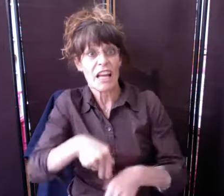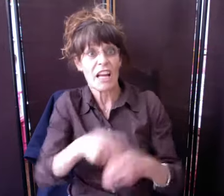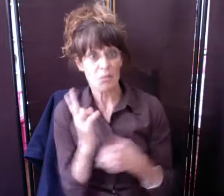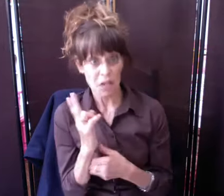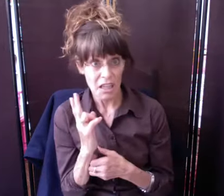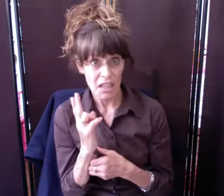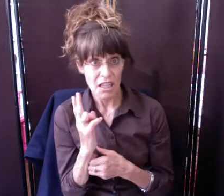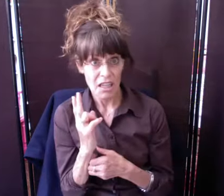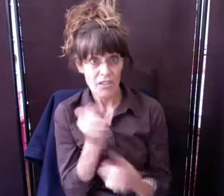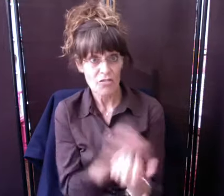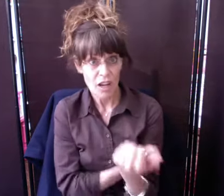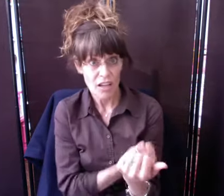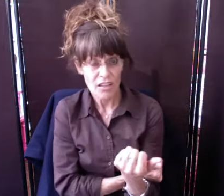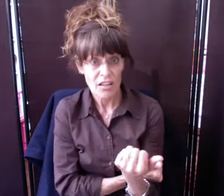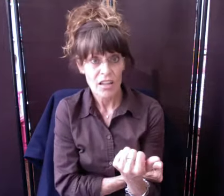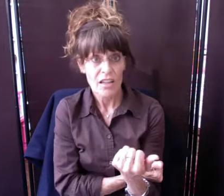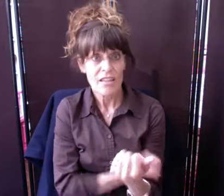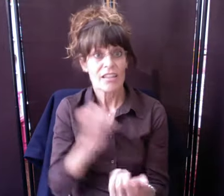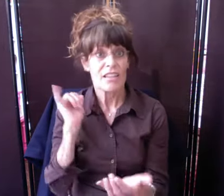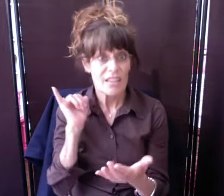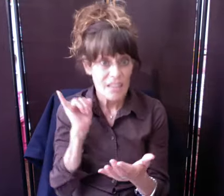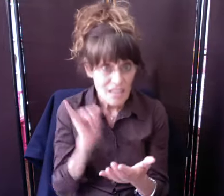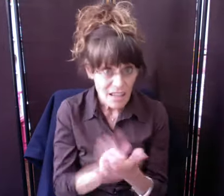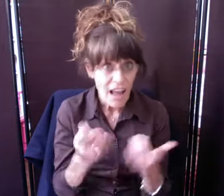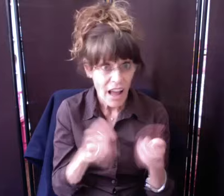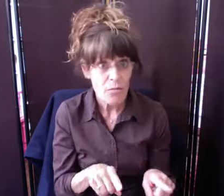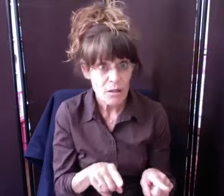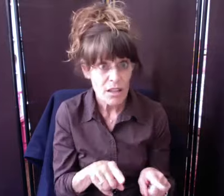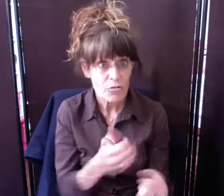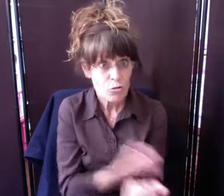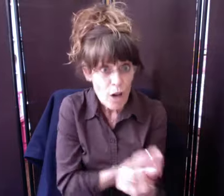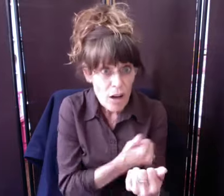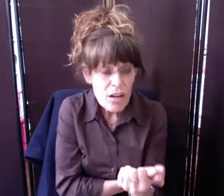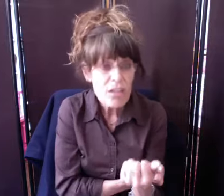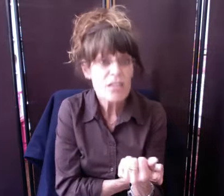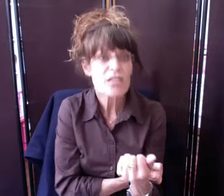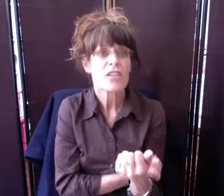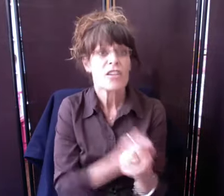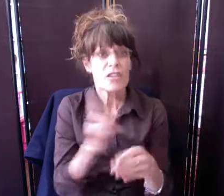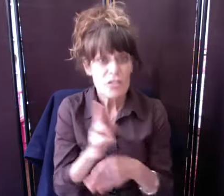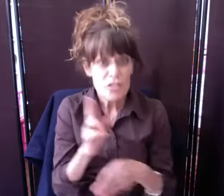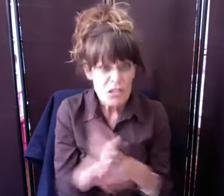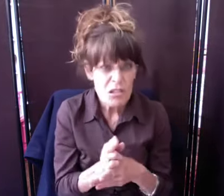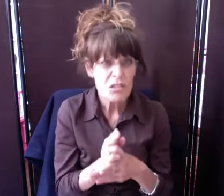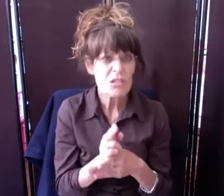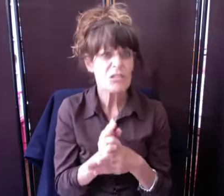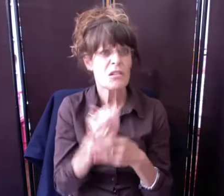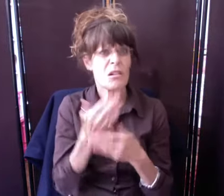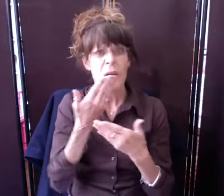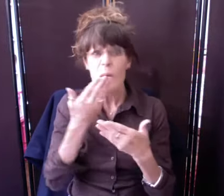is I would do them, they would turn on me, and then I would quit them. And I never quit alcohol, but I would do that with drugs.